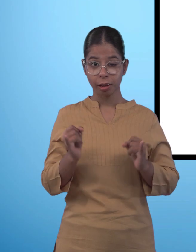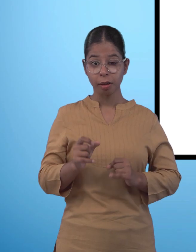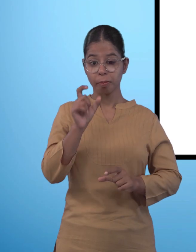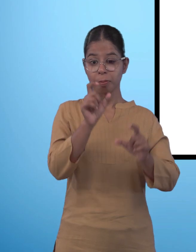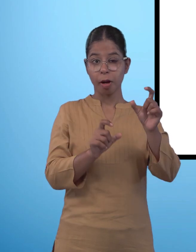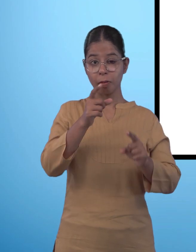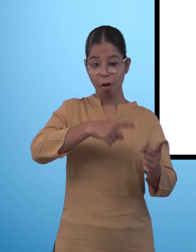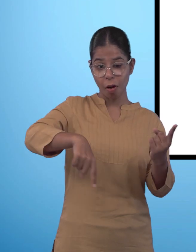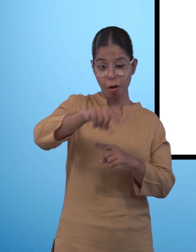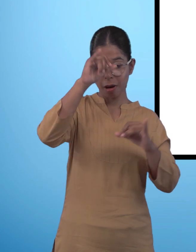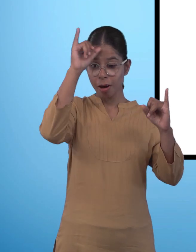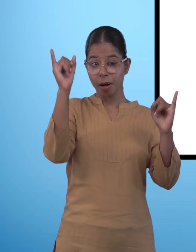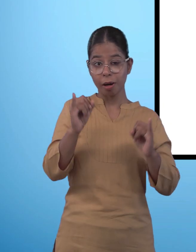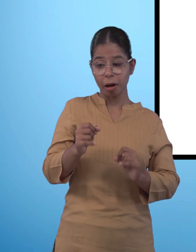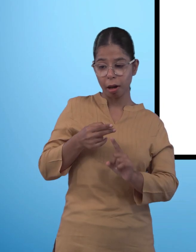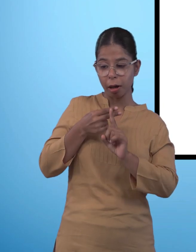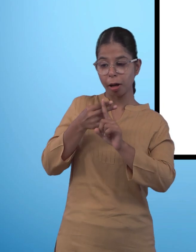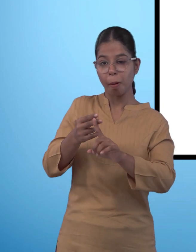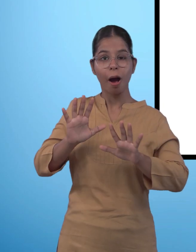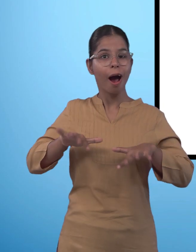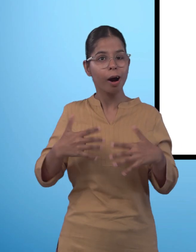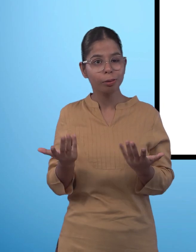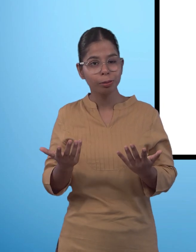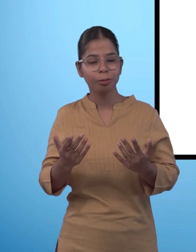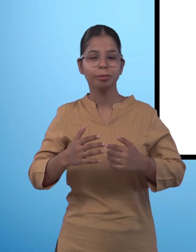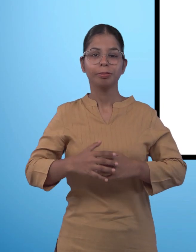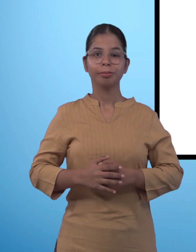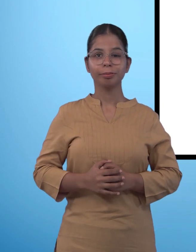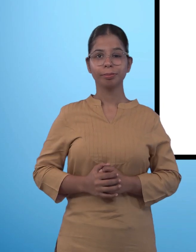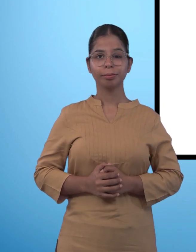How Indians named India.